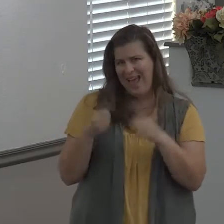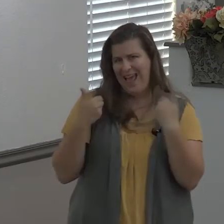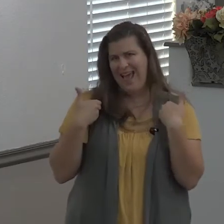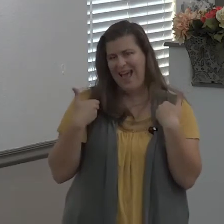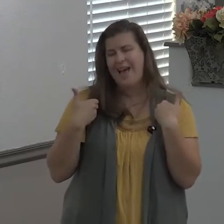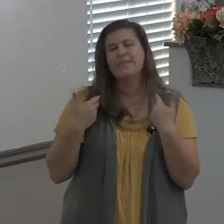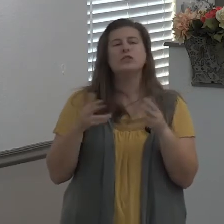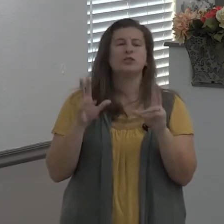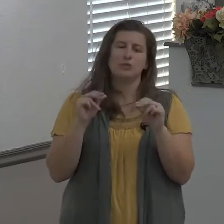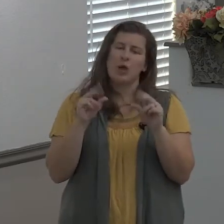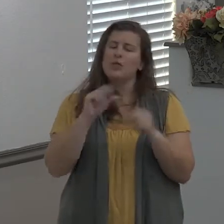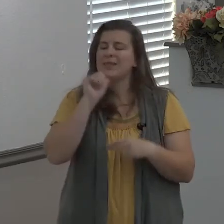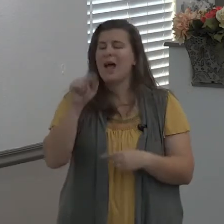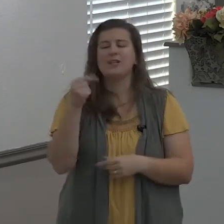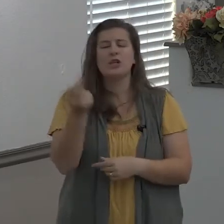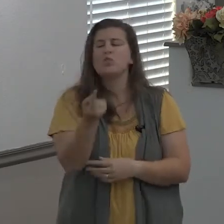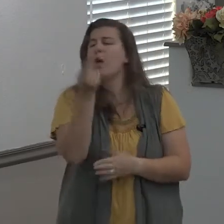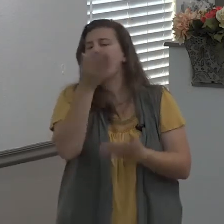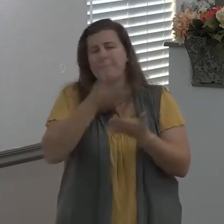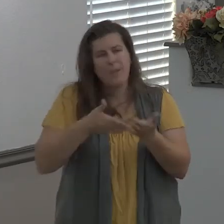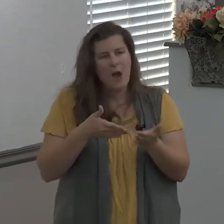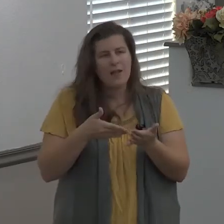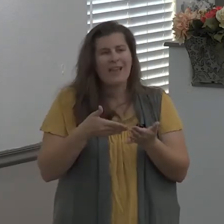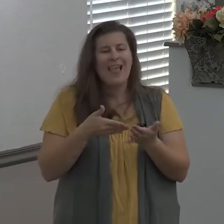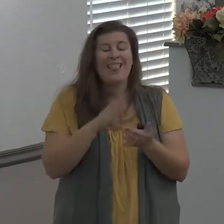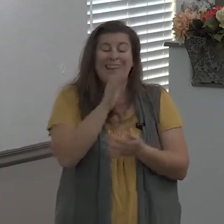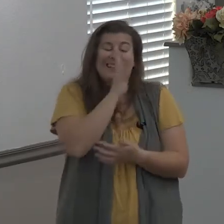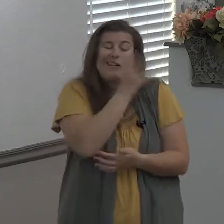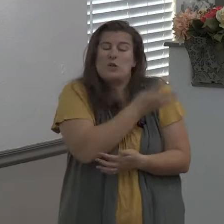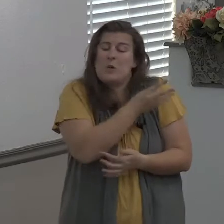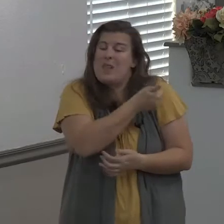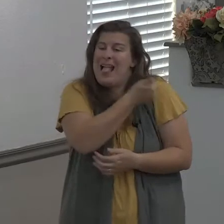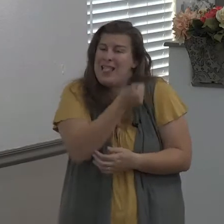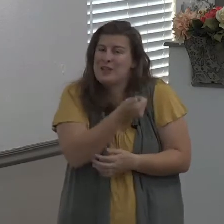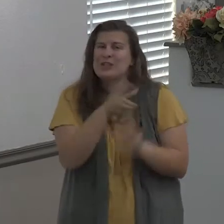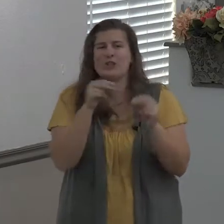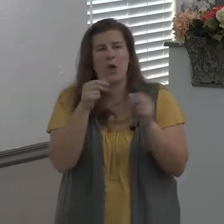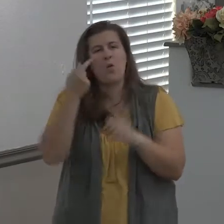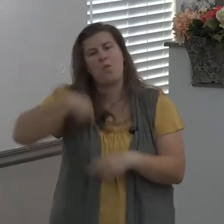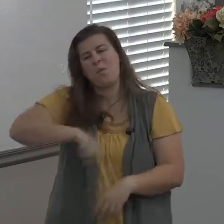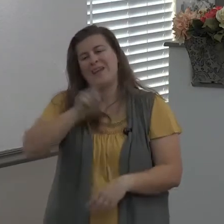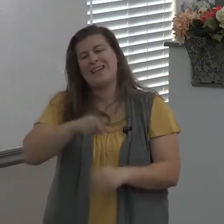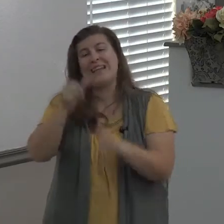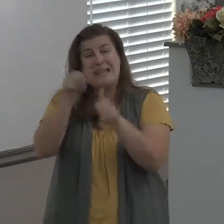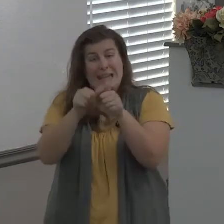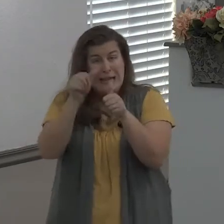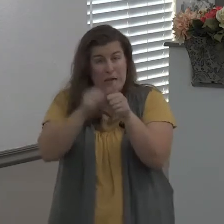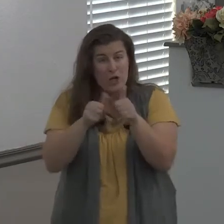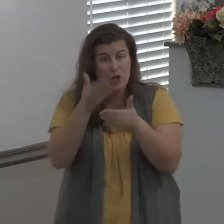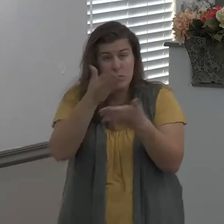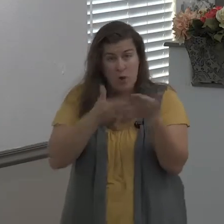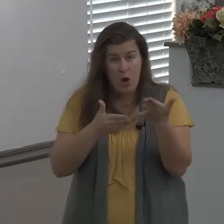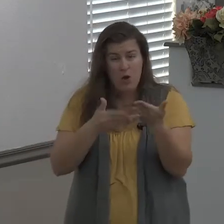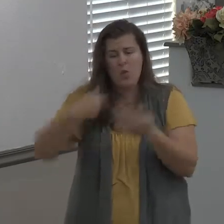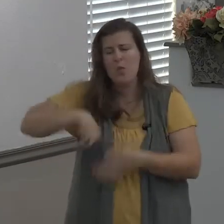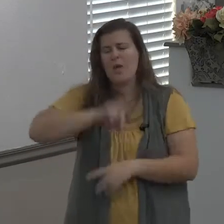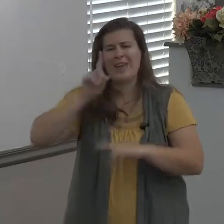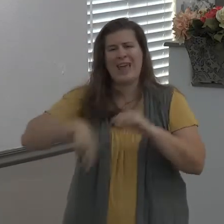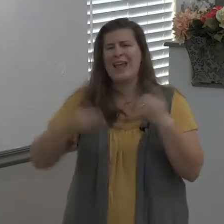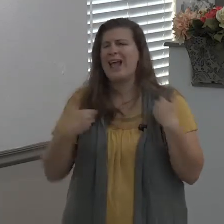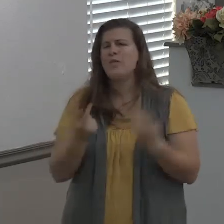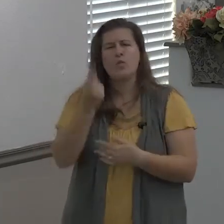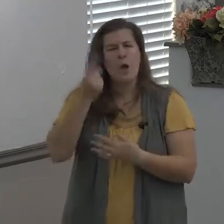armor. Because it's not just one piece of armor that we can have. It's not just one piece of armor and we can neglect the